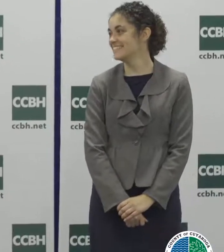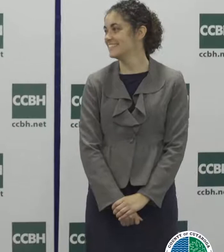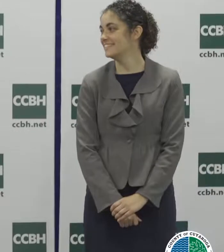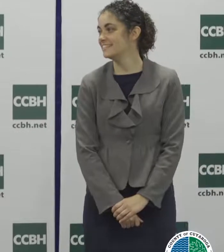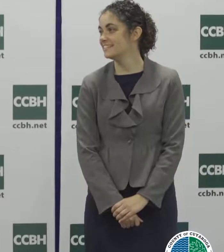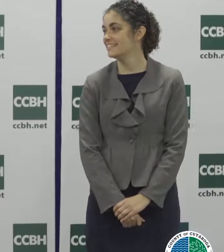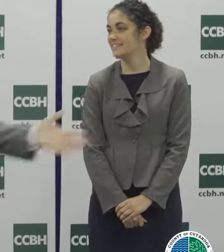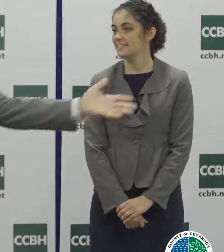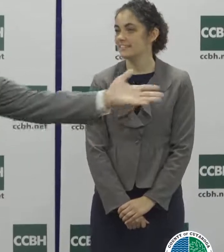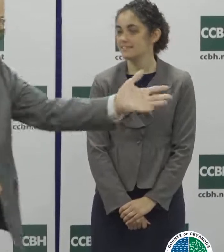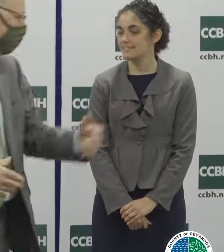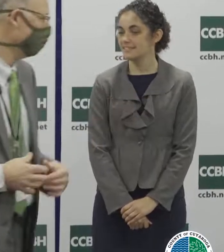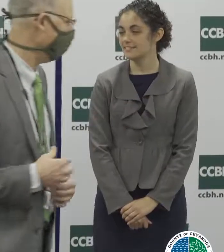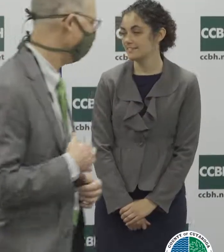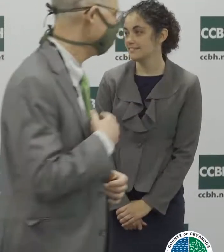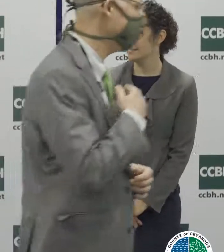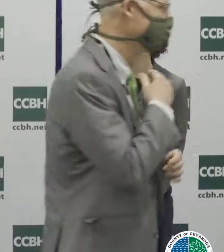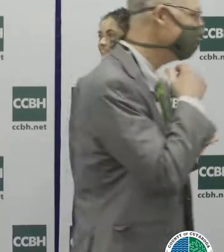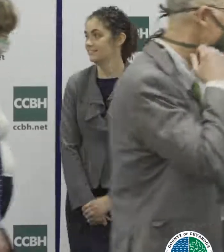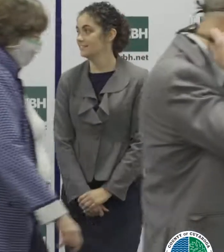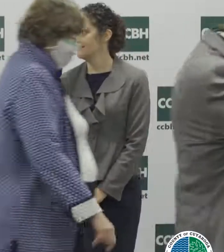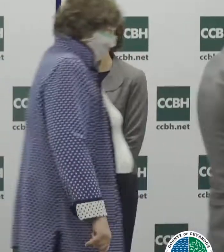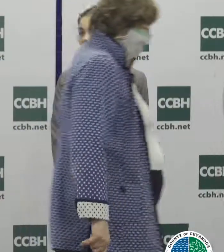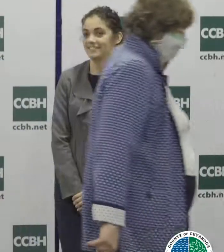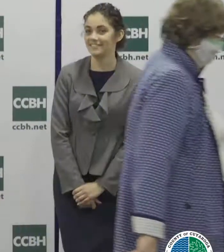I moved to the side. Sure, please. Okay.